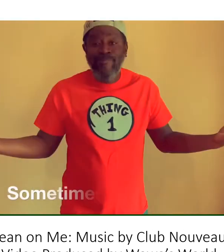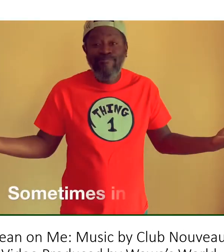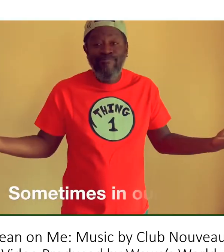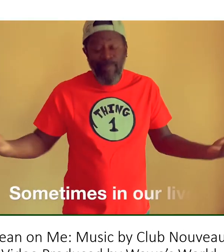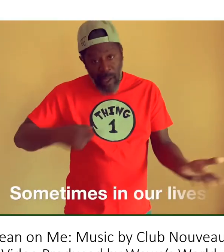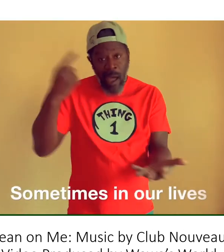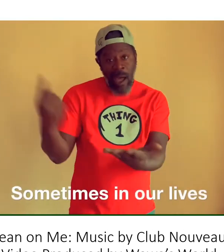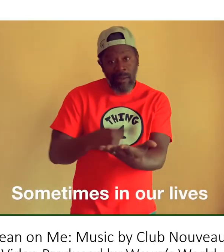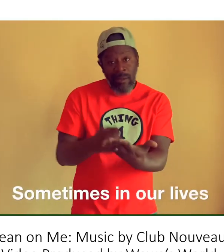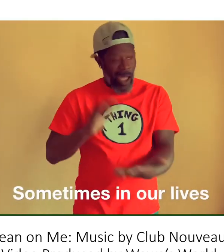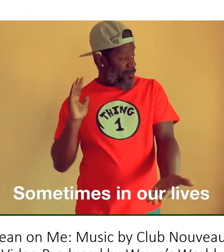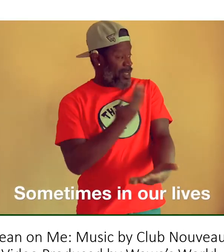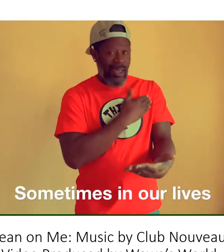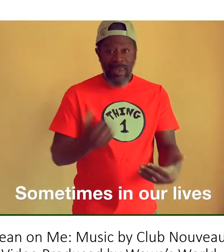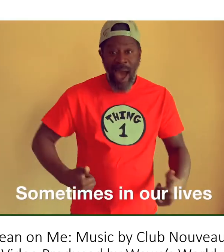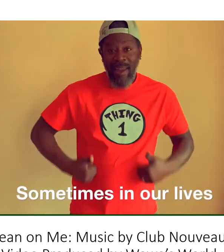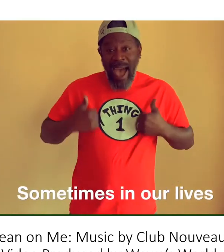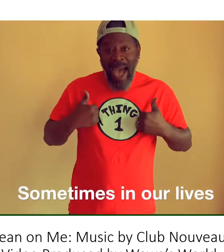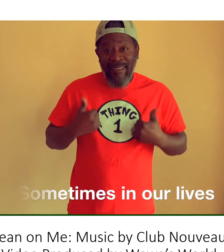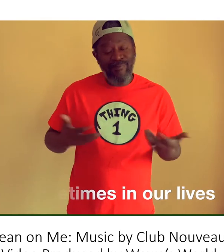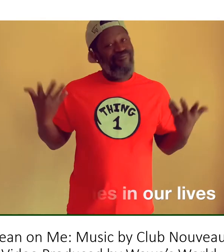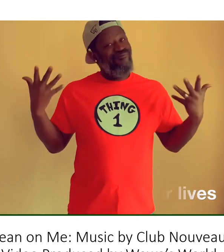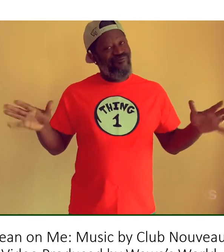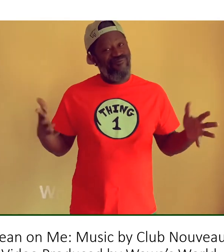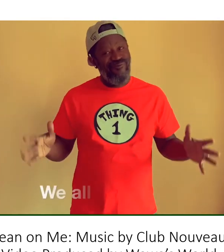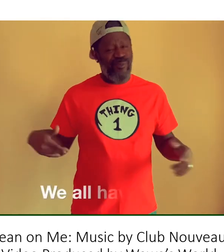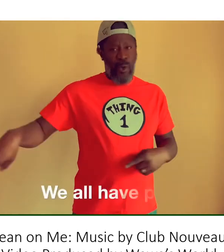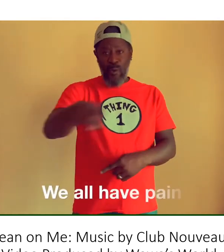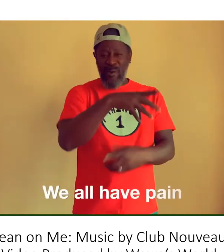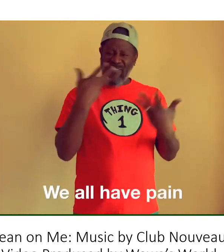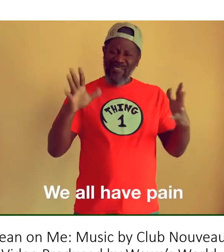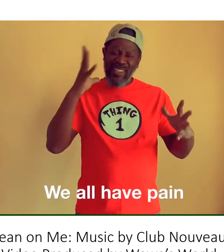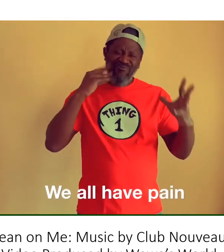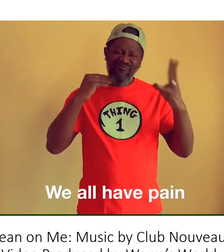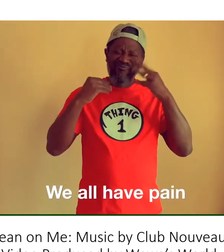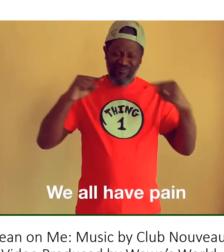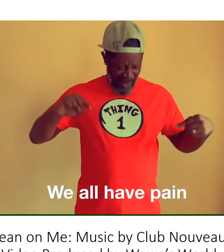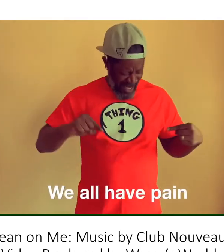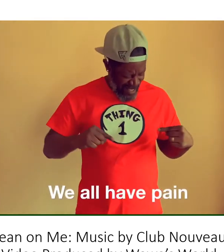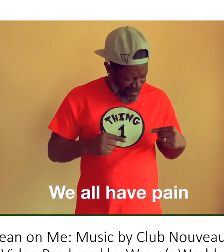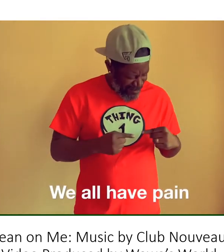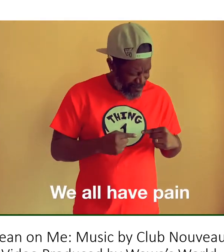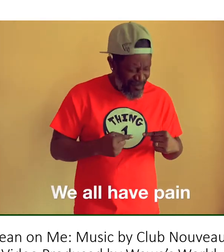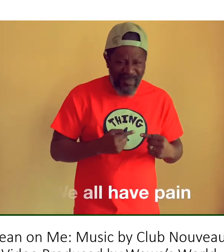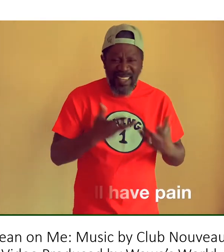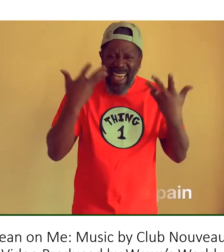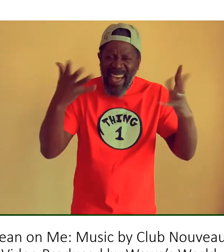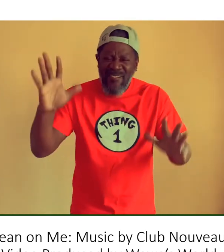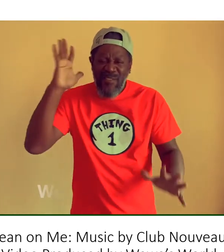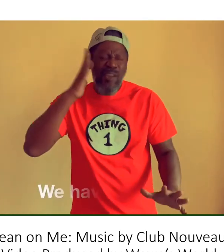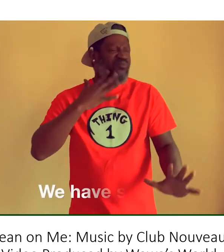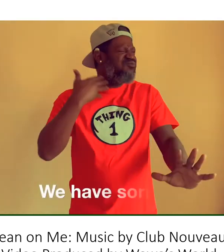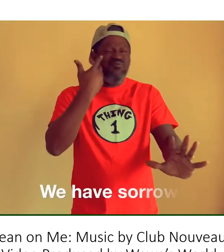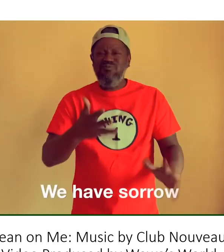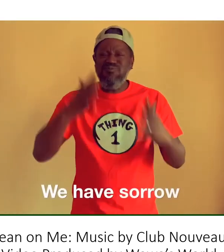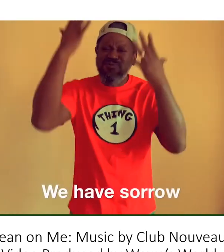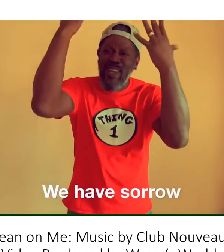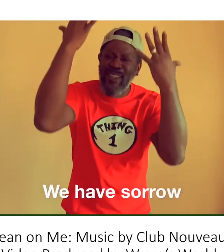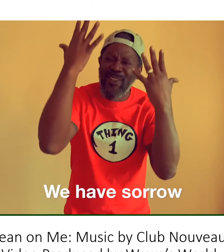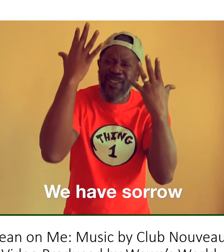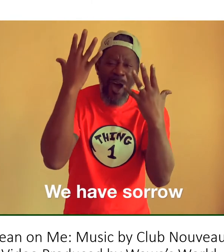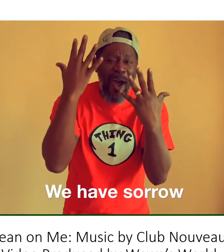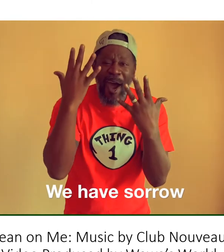Some time in our lives, we all have pain, we all